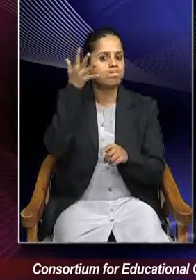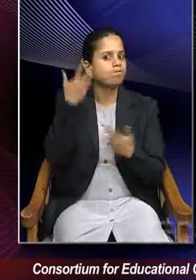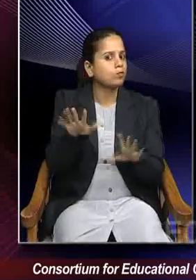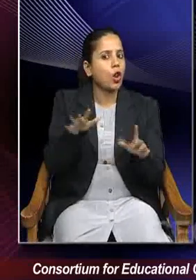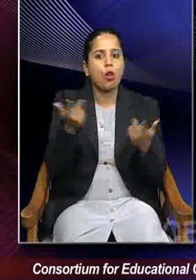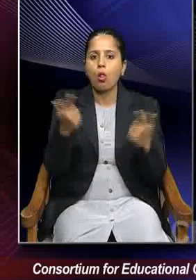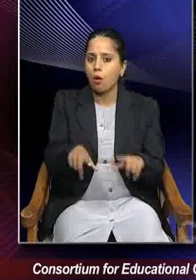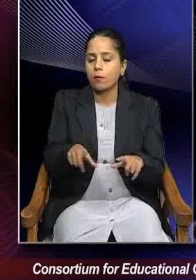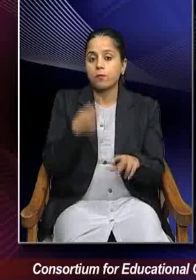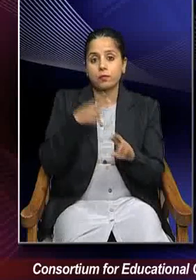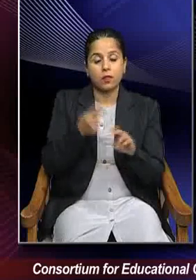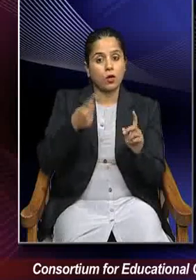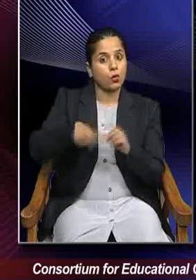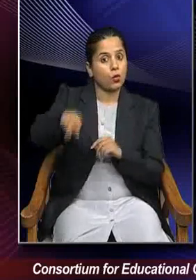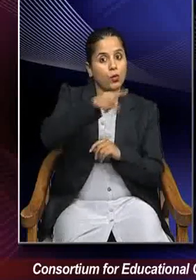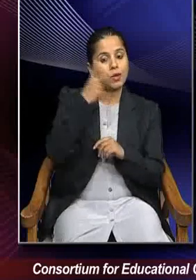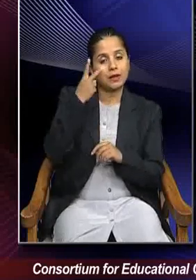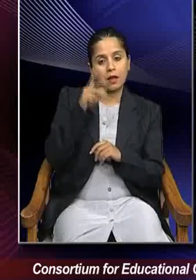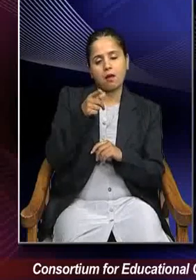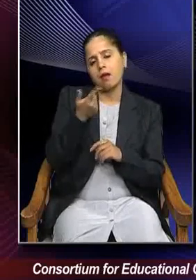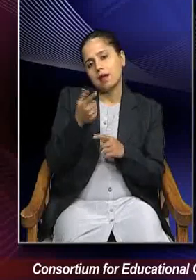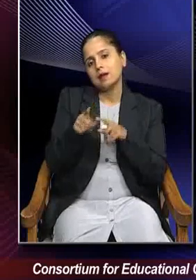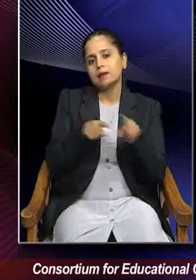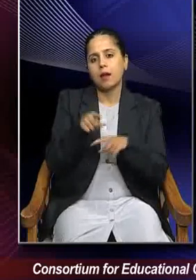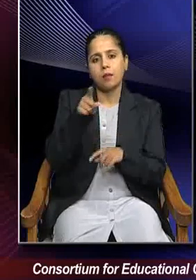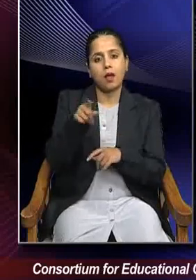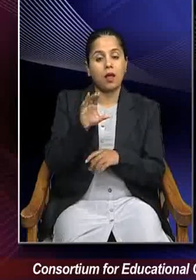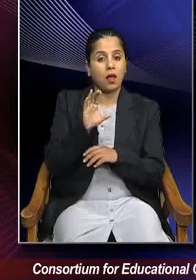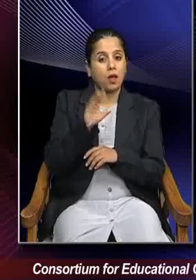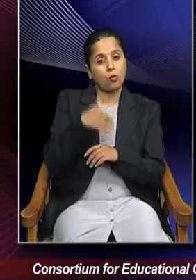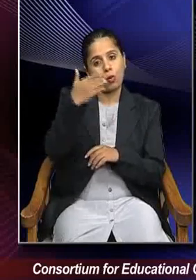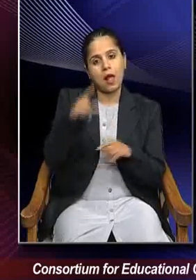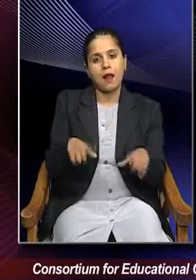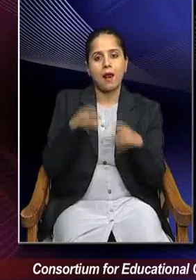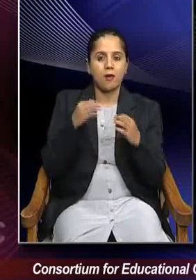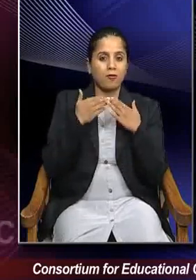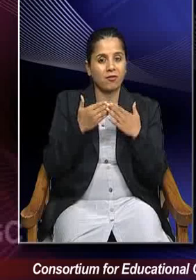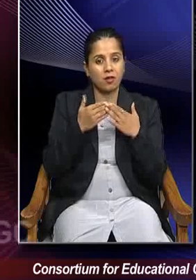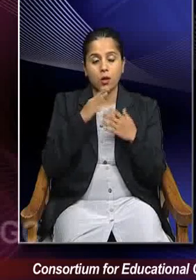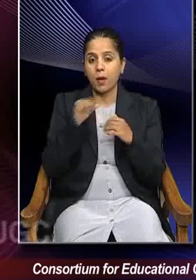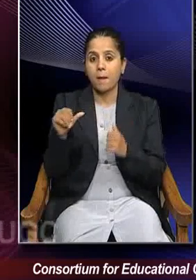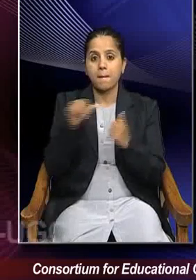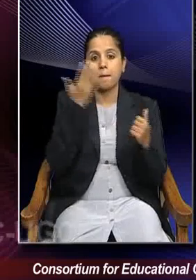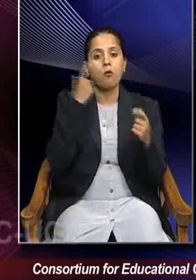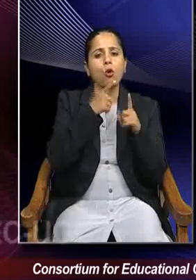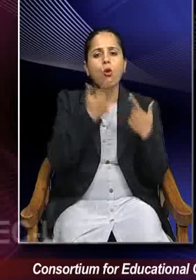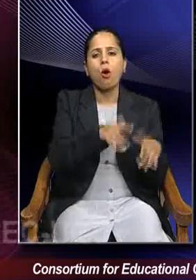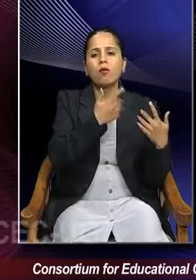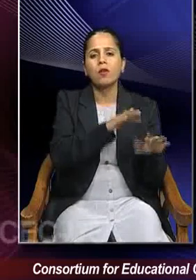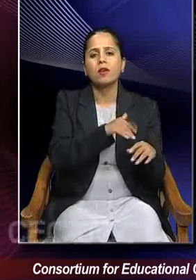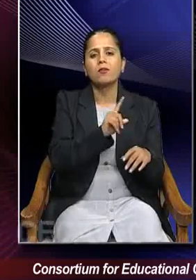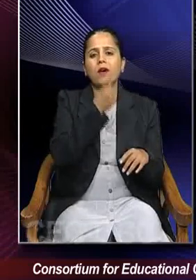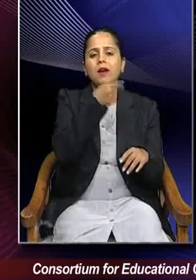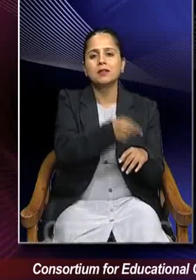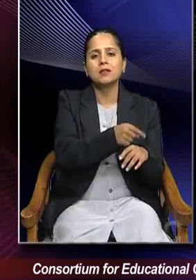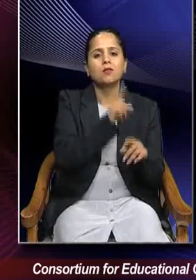hence, even if you are able to somehow invest later on in the life, it's not going to reverse the damage which was done in the first half